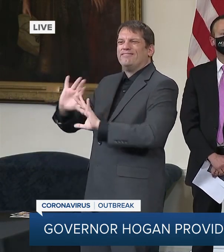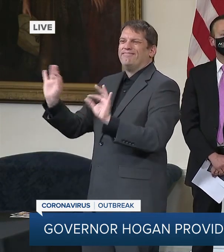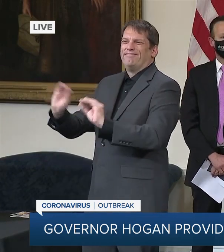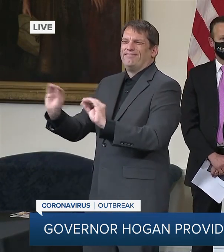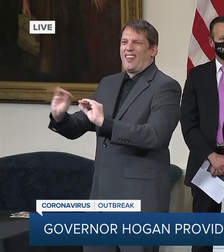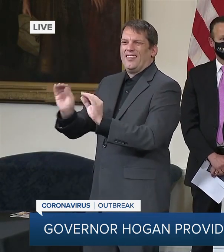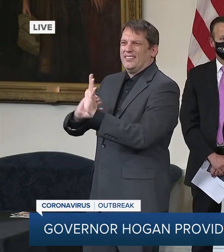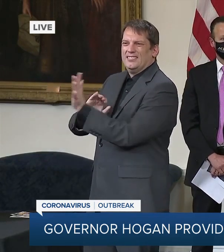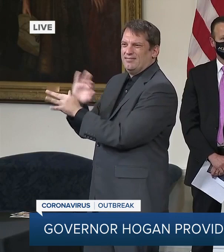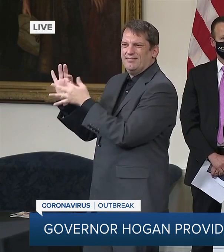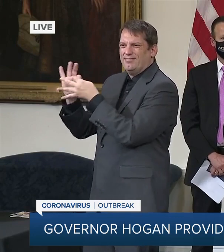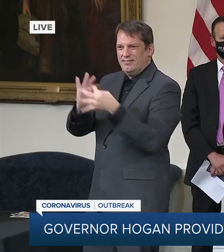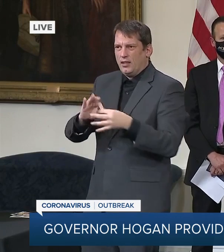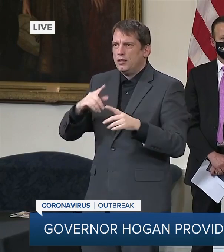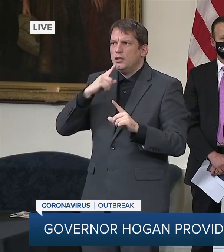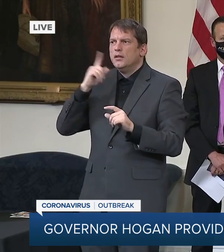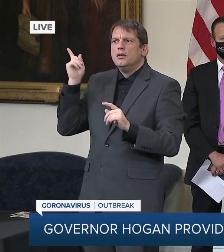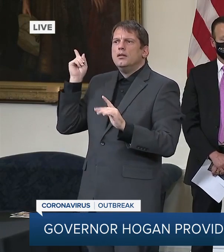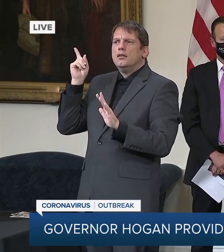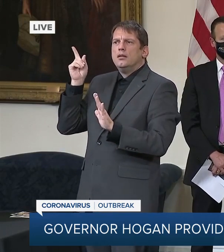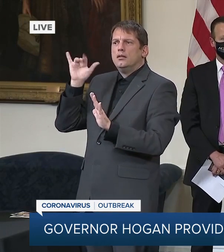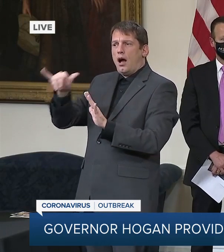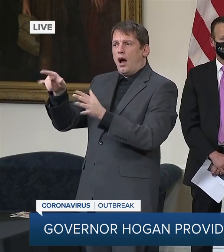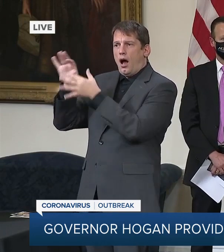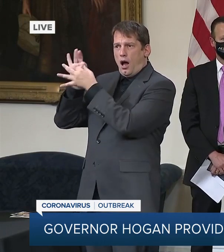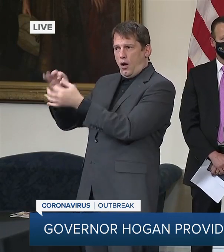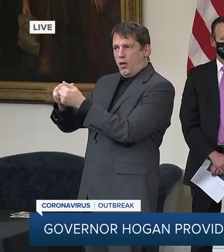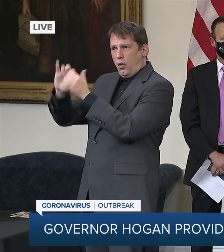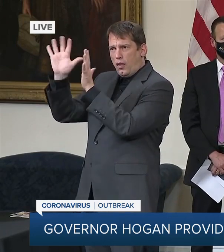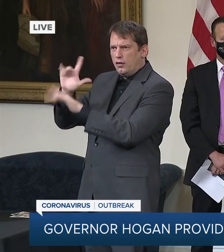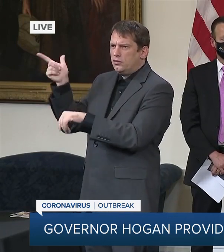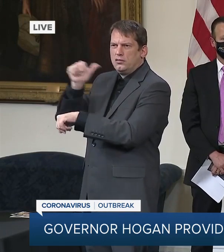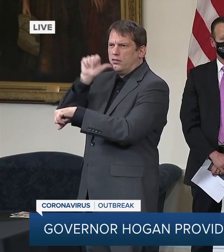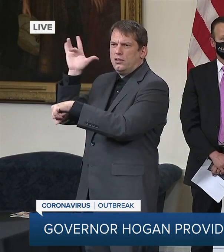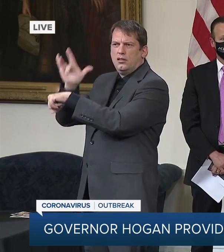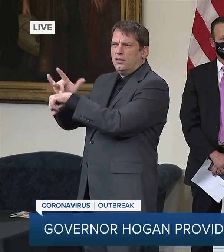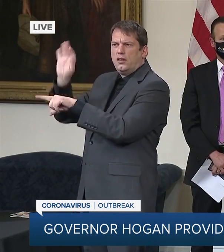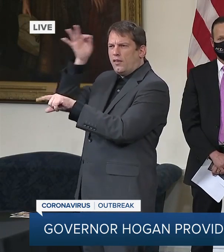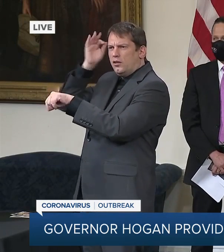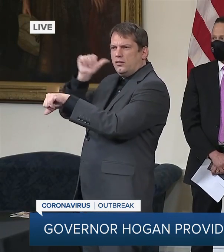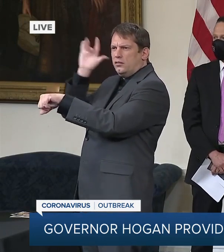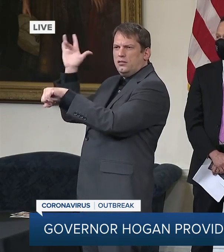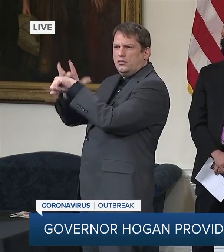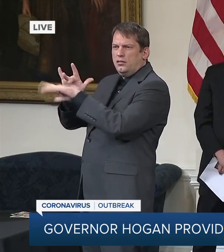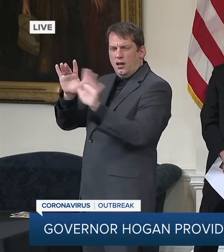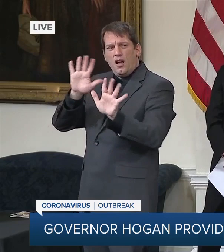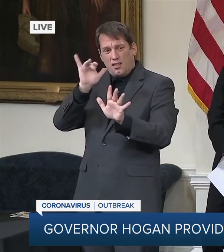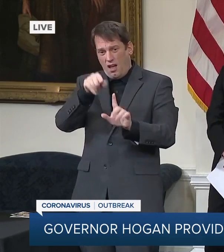We don't touch them, and they will be getting theirs next week.